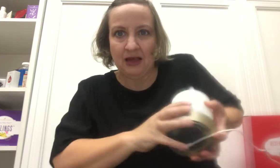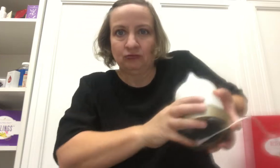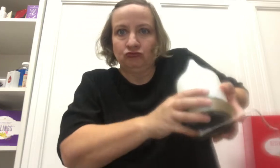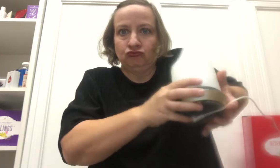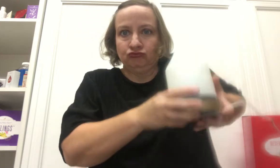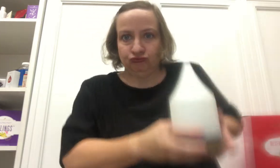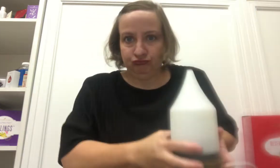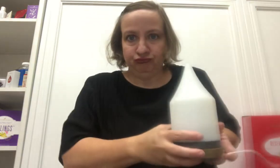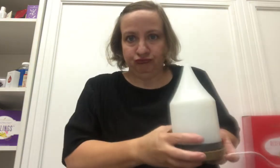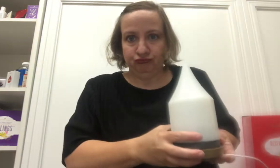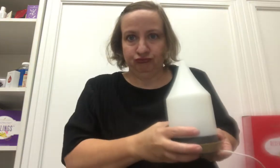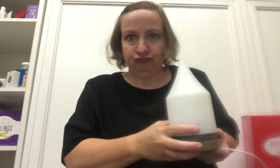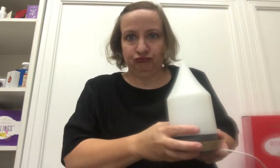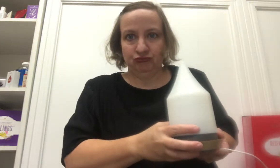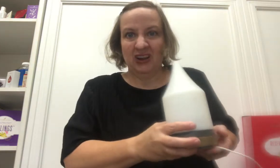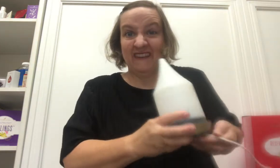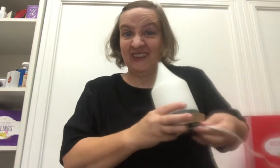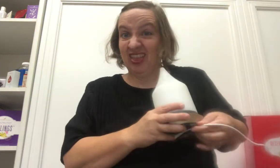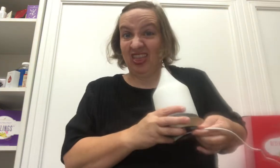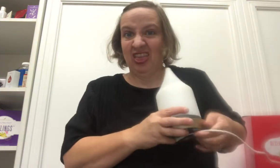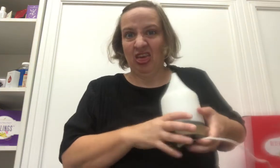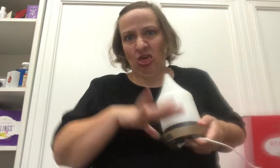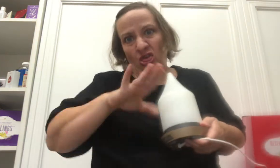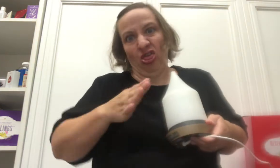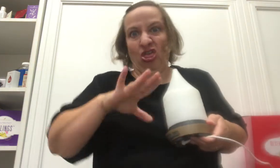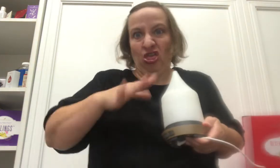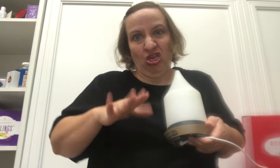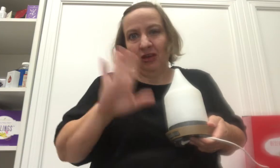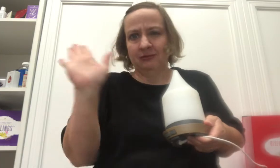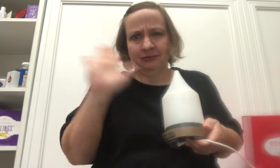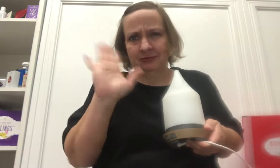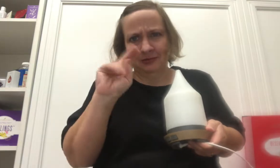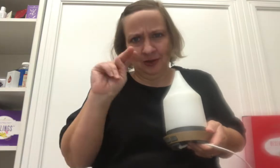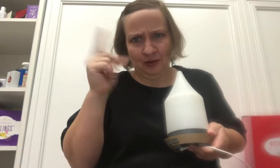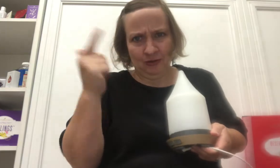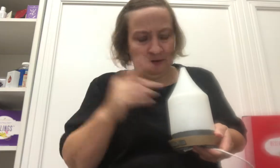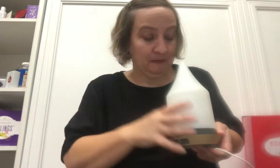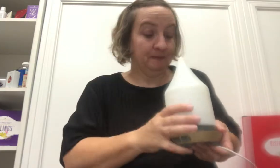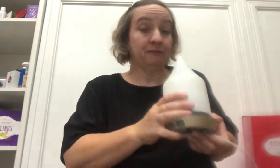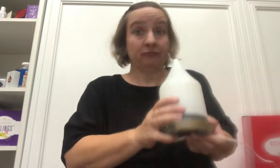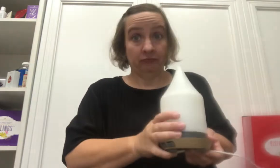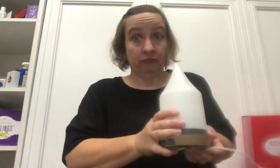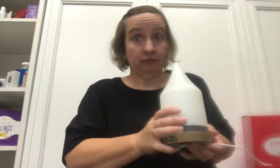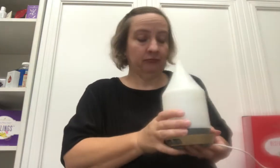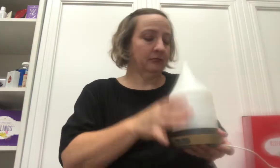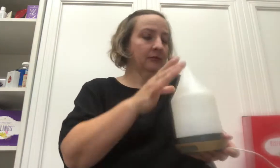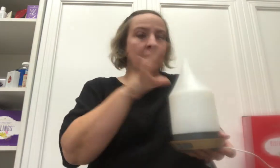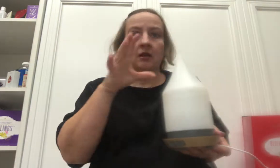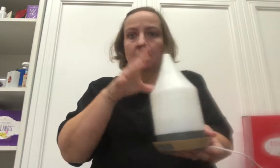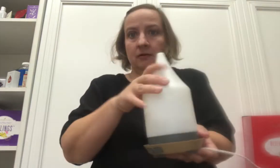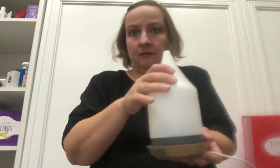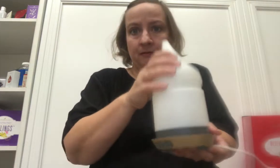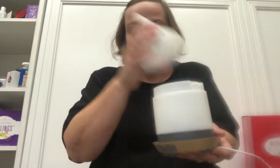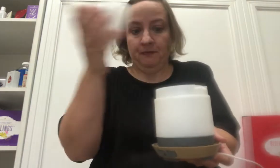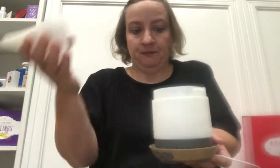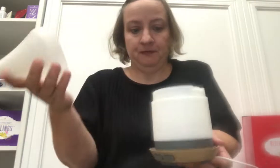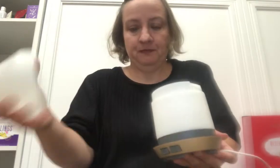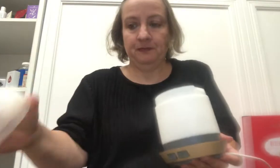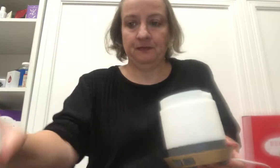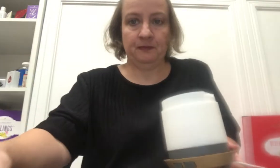diffuser, right? So that it sets flat on your counter. If it's wobbly, it's not going to work. Well, not well anyway.